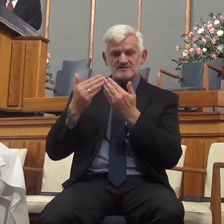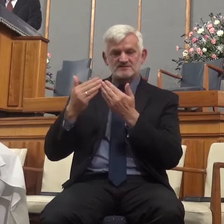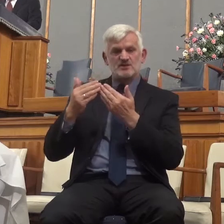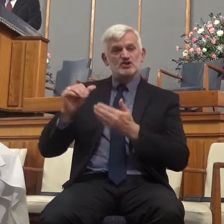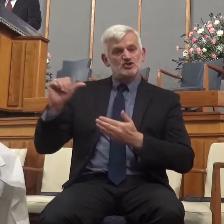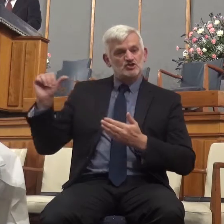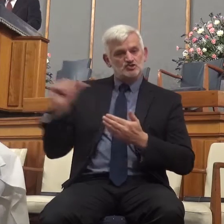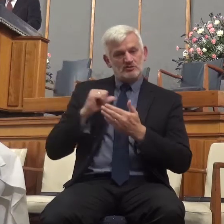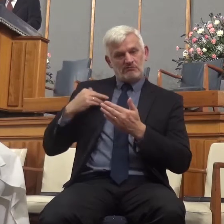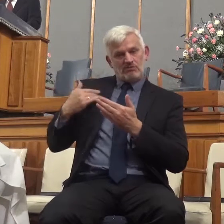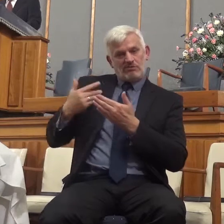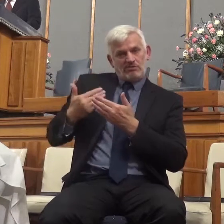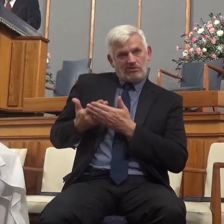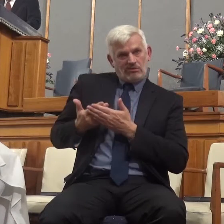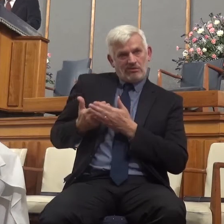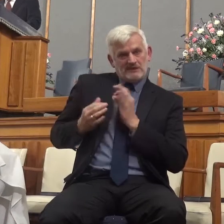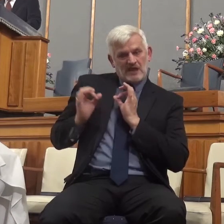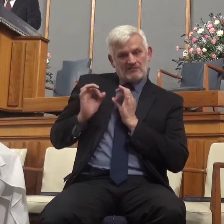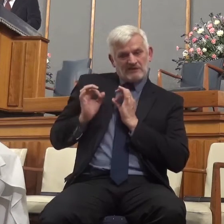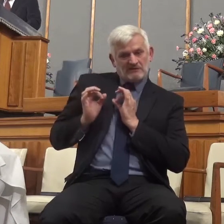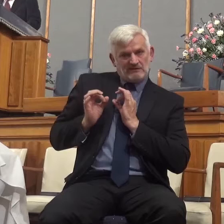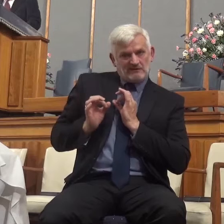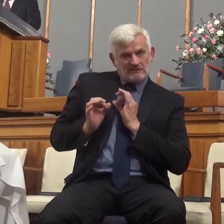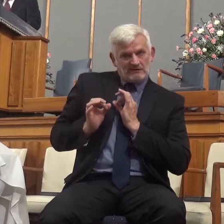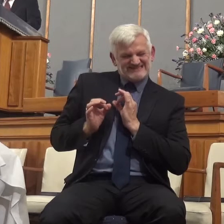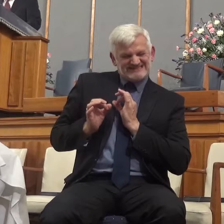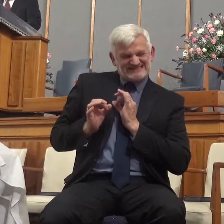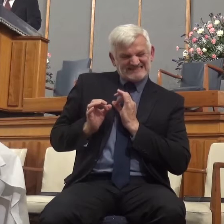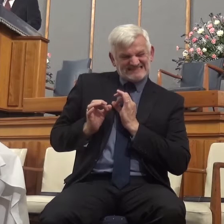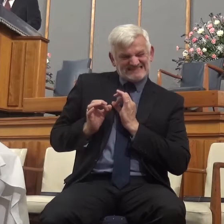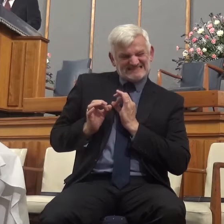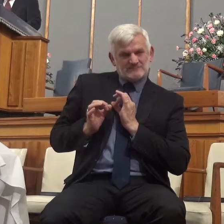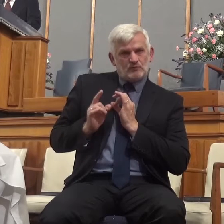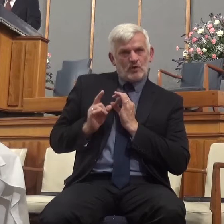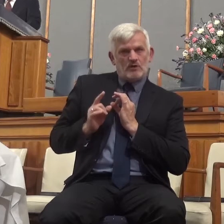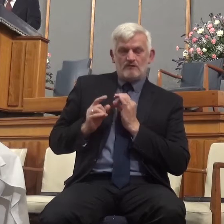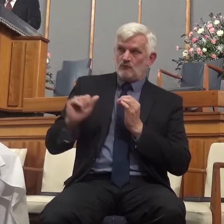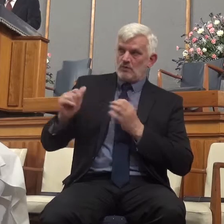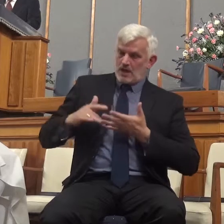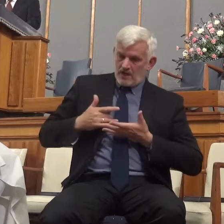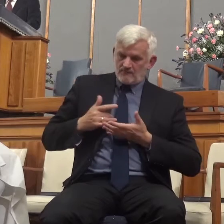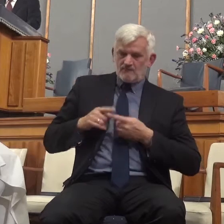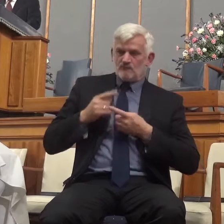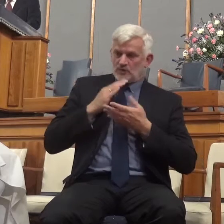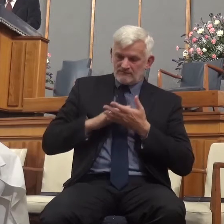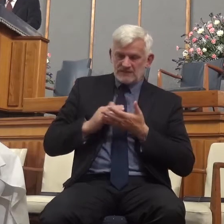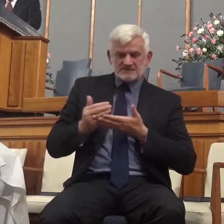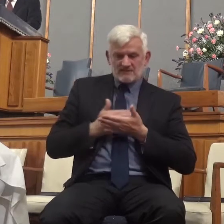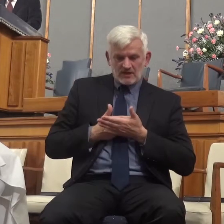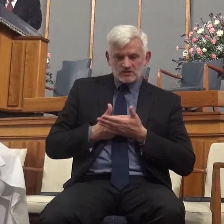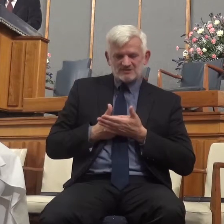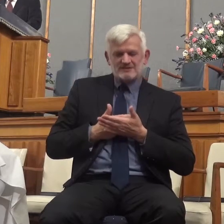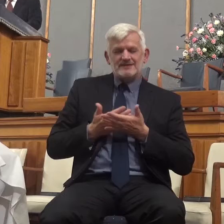is piled up for life, and most of all, for forgiveness and salvation. Give it to